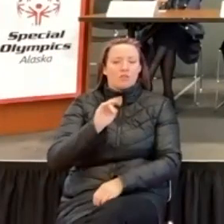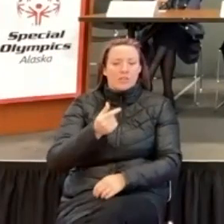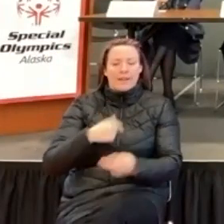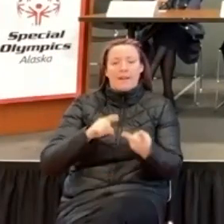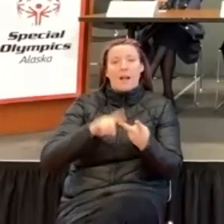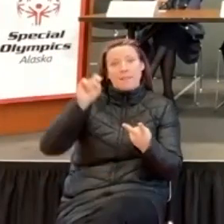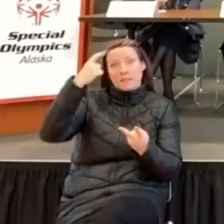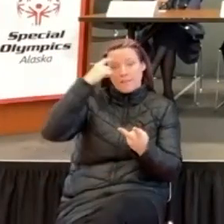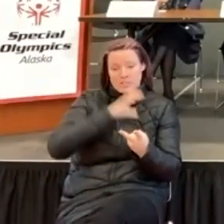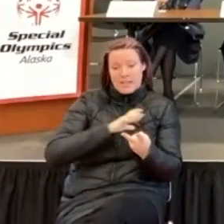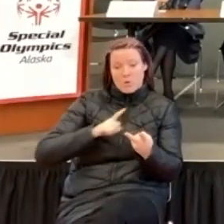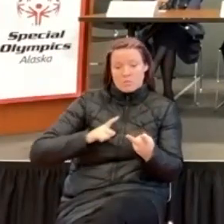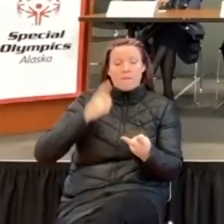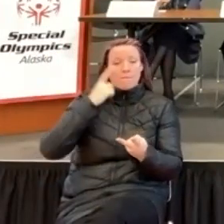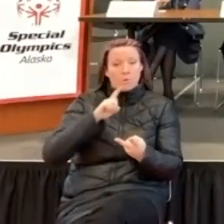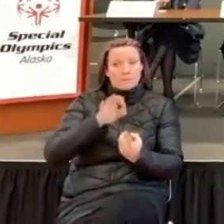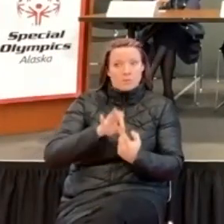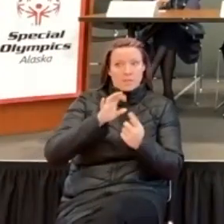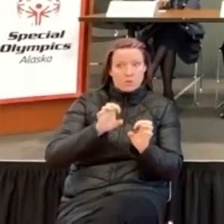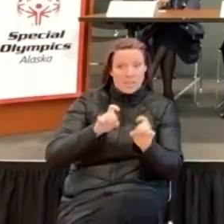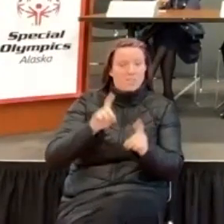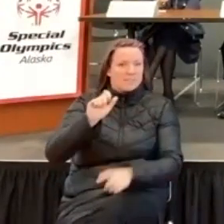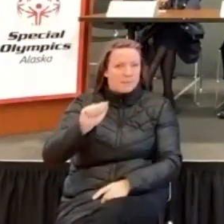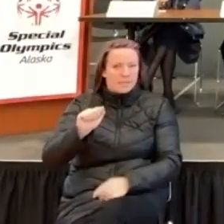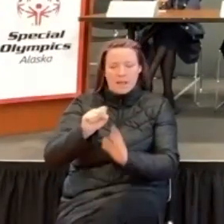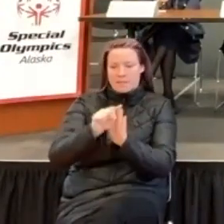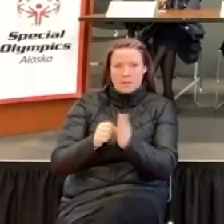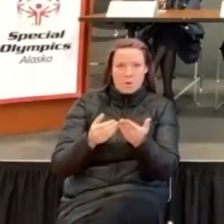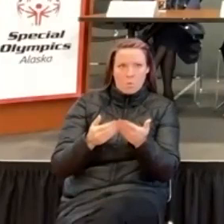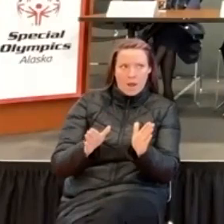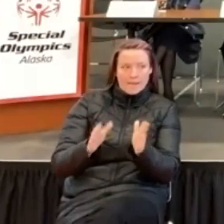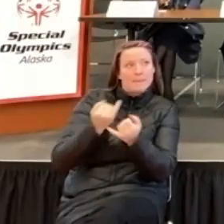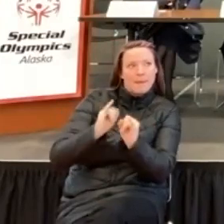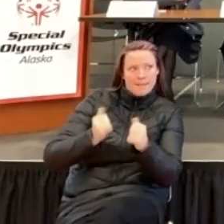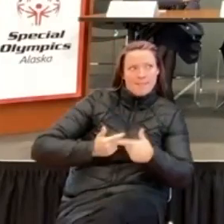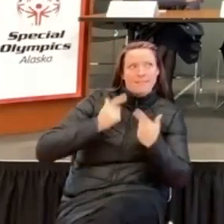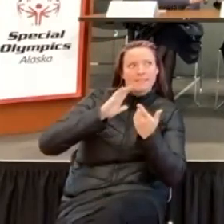for Disabilities and Special Education, and the Statewide Independent Living Center.